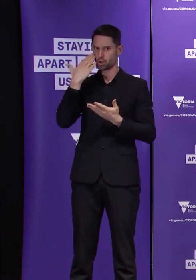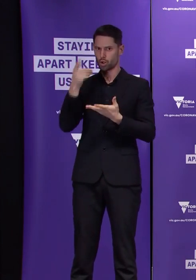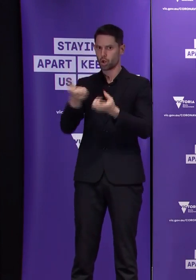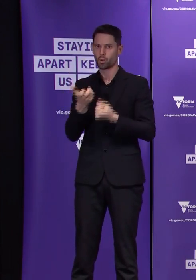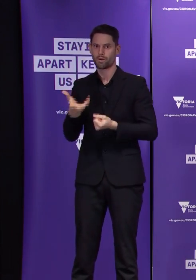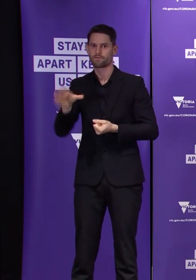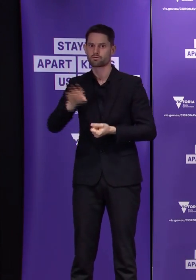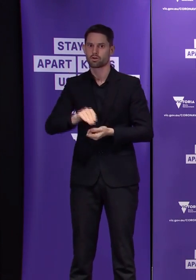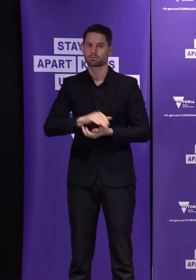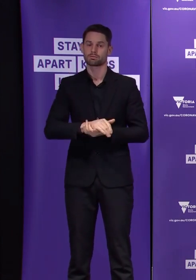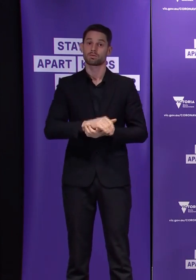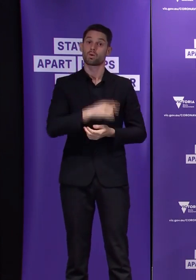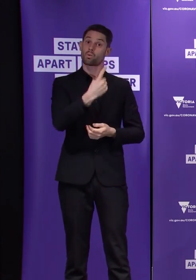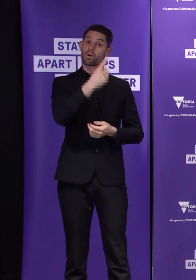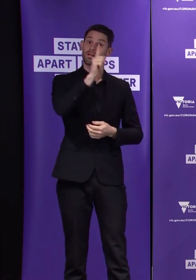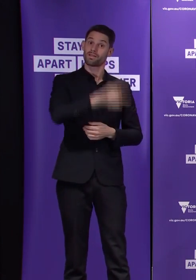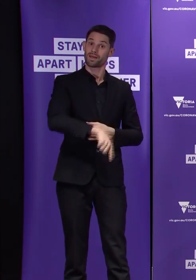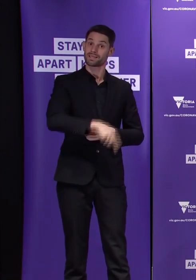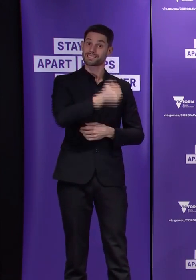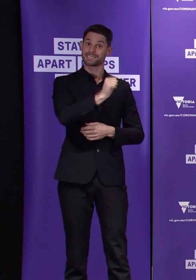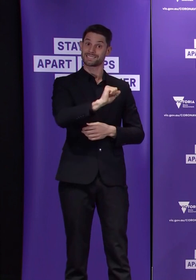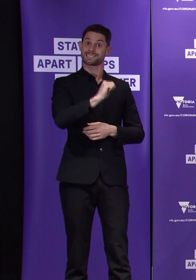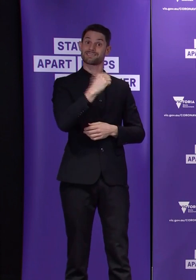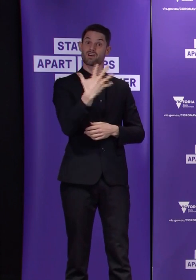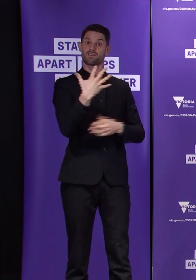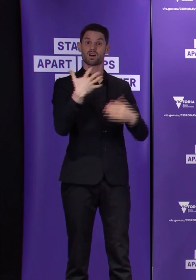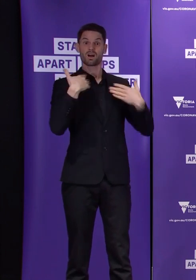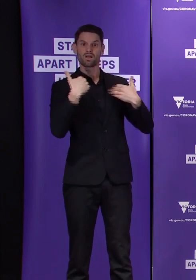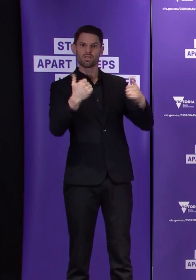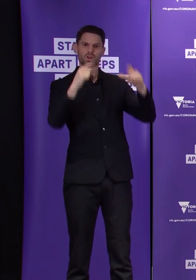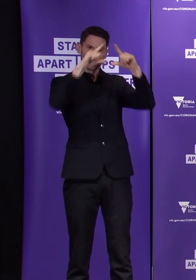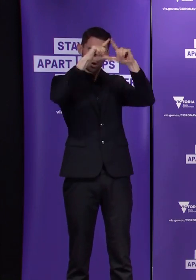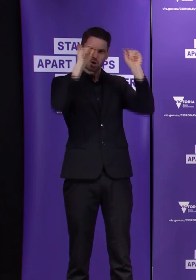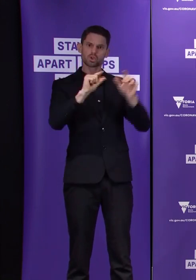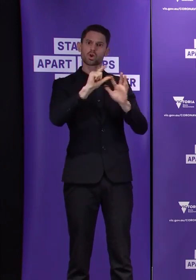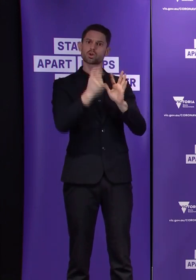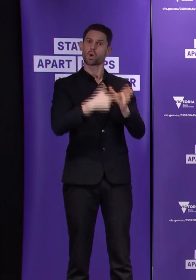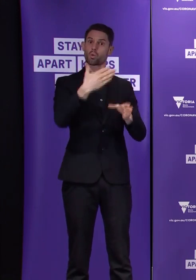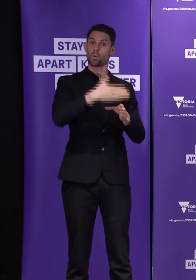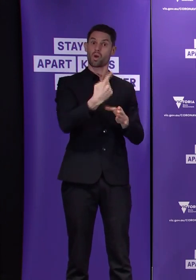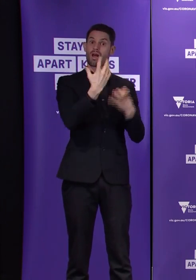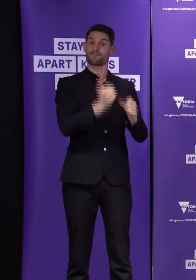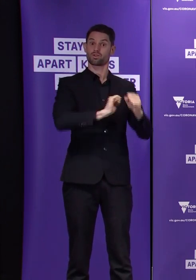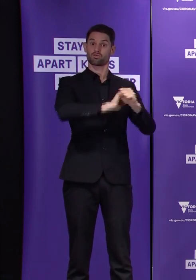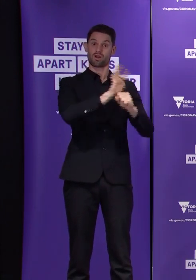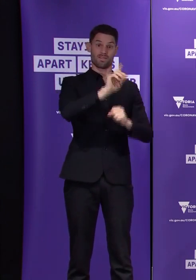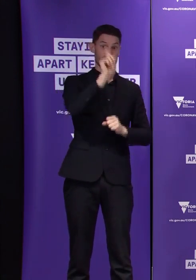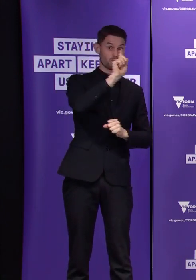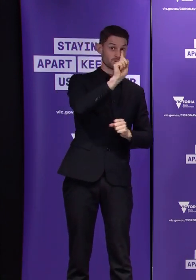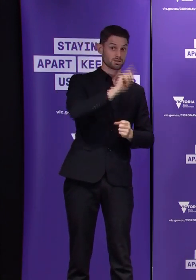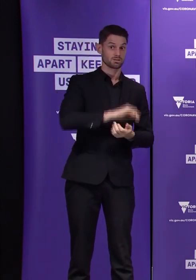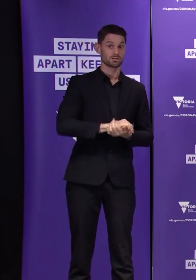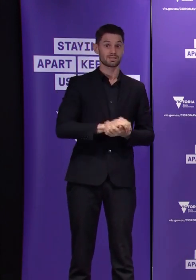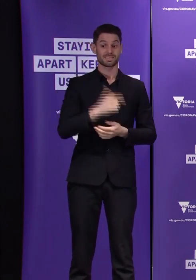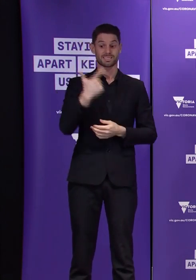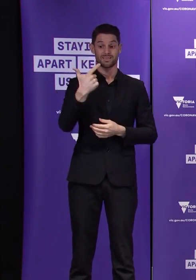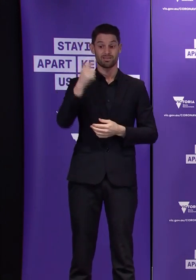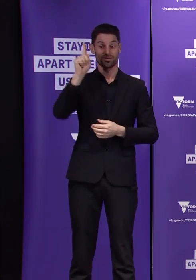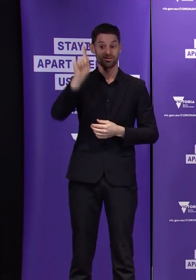are some 1,064 healthcare workers who are active cases and